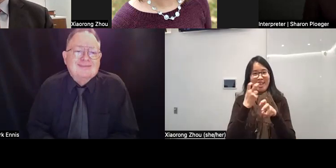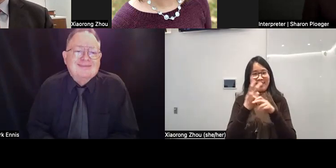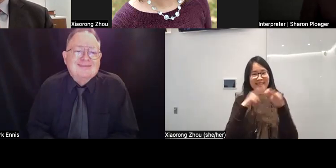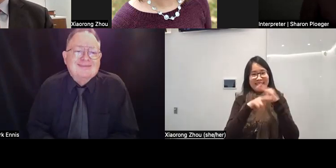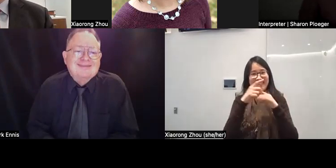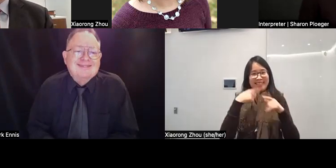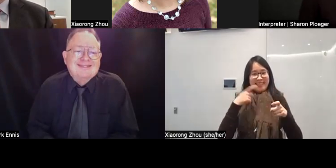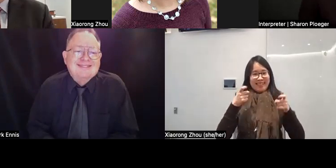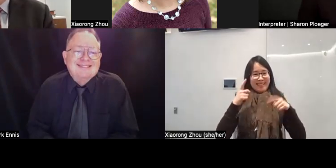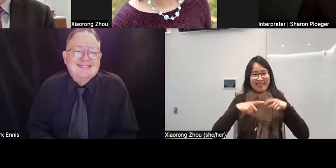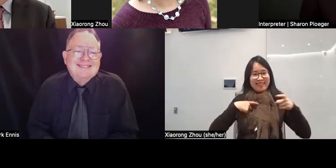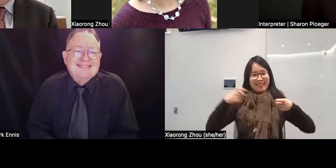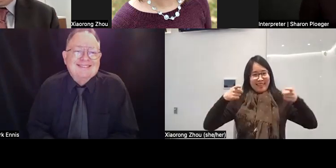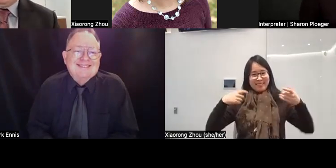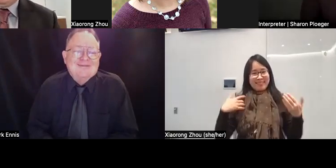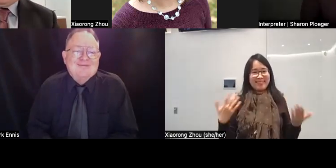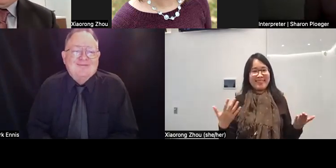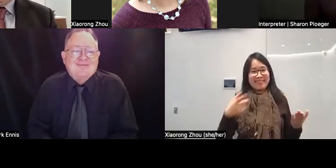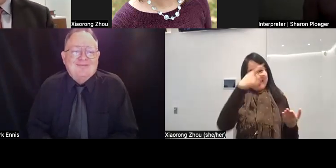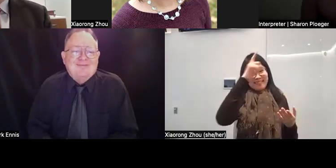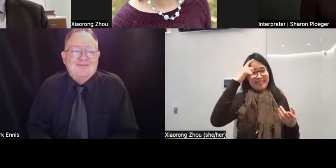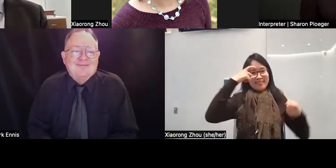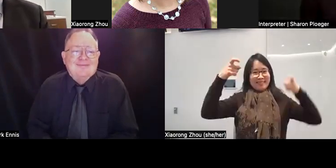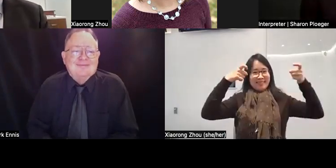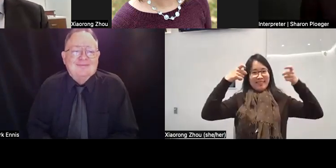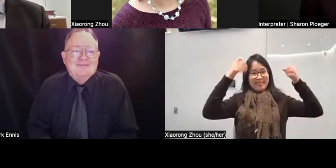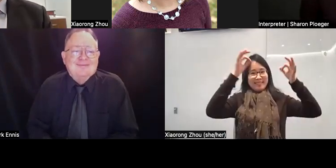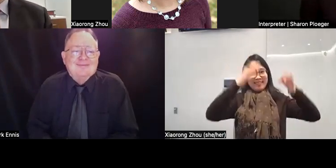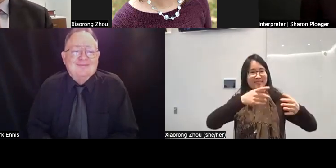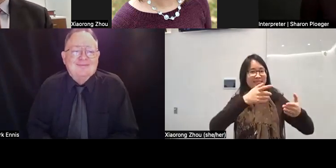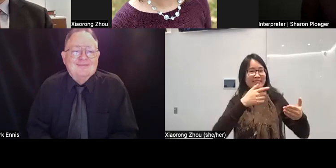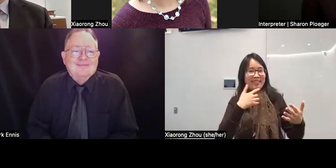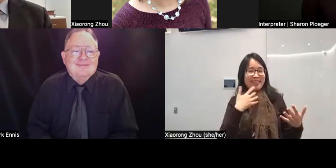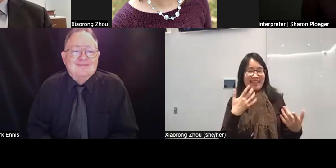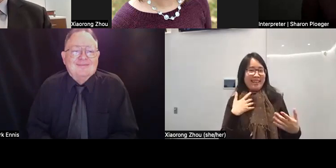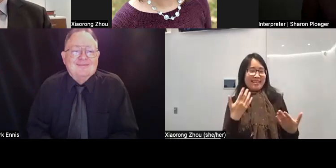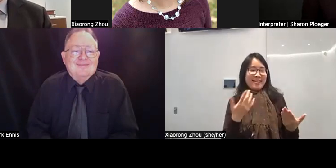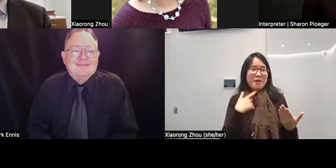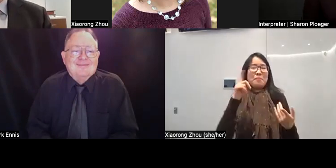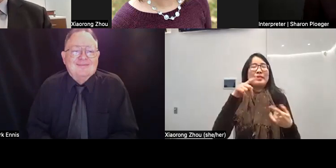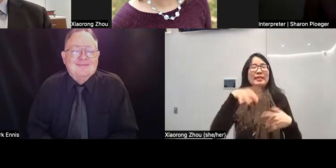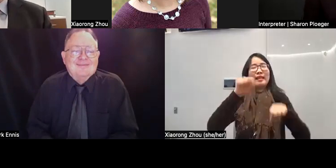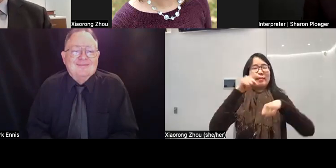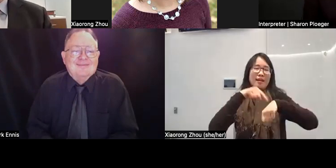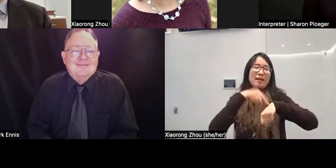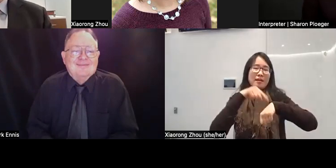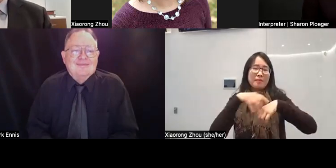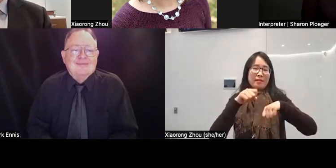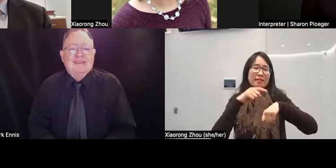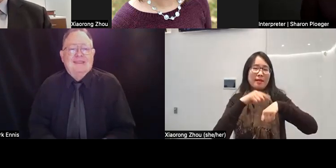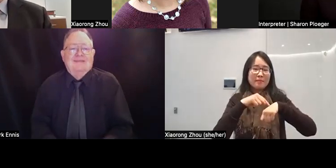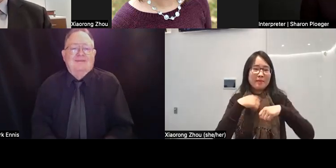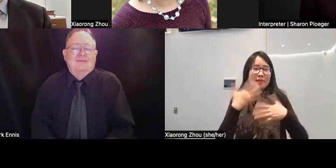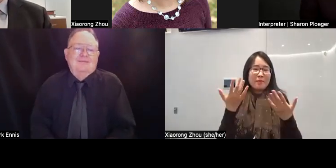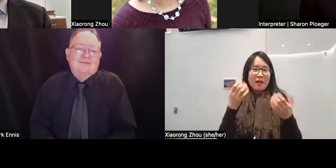I don't know how to answer that. That's a really loaded question. I can't predict. I can't control things. You know, other people are having to